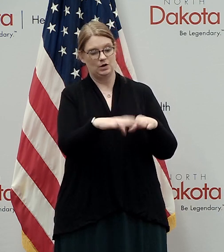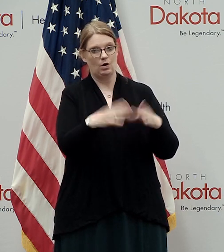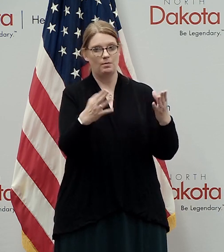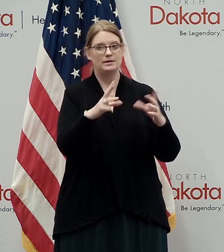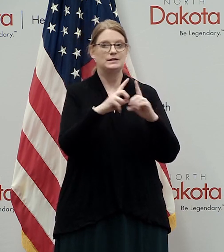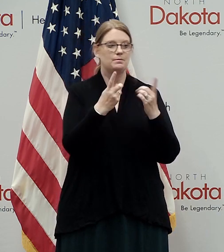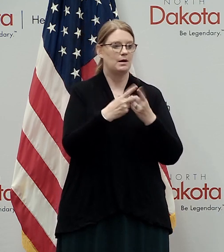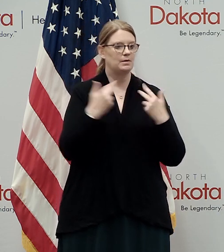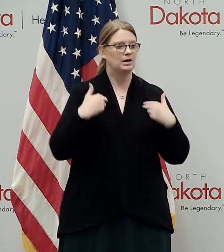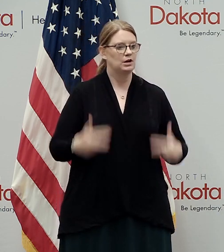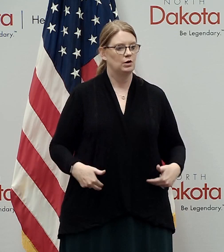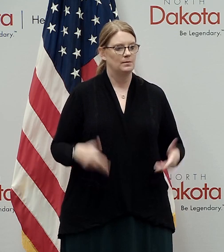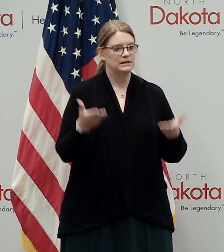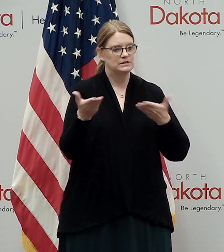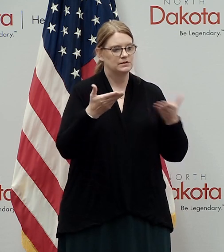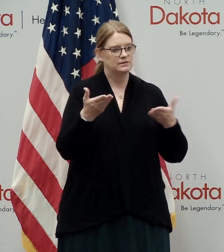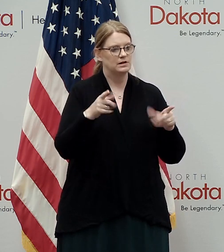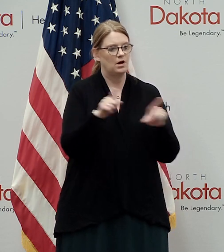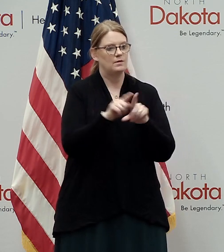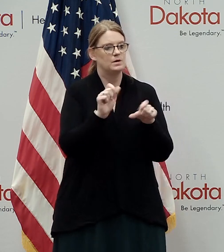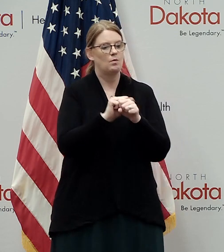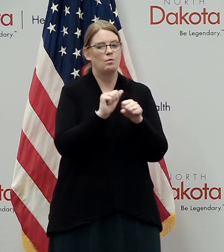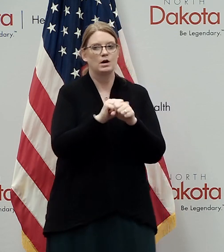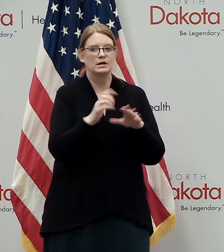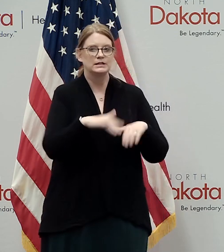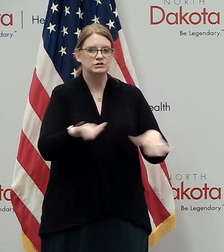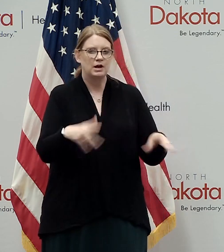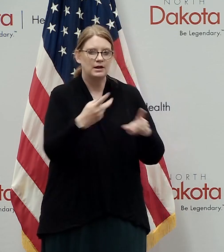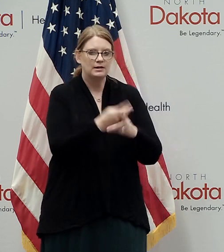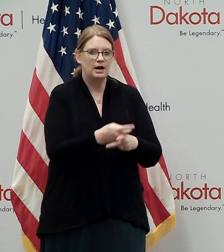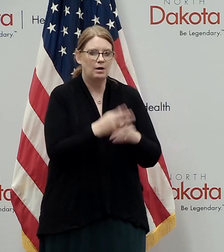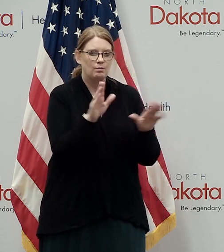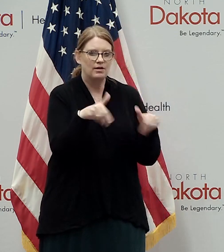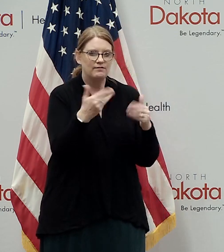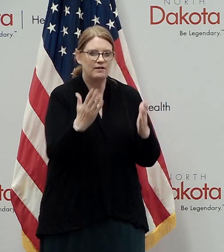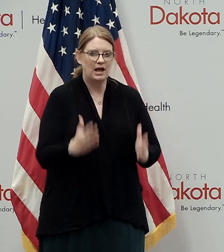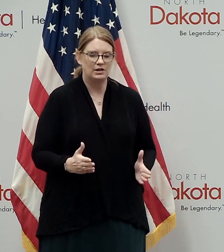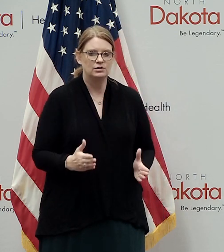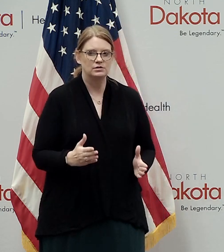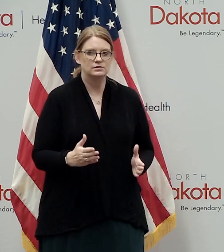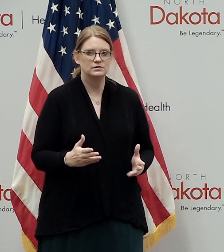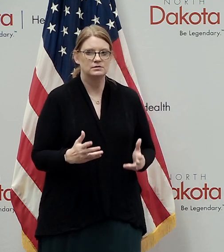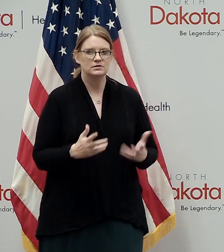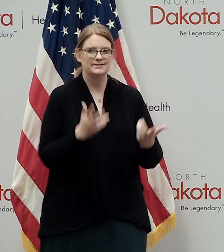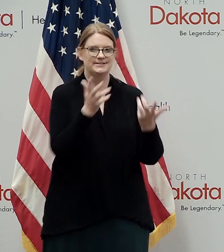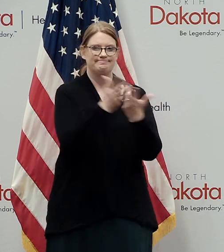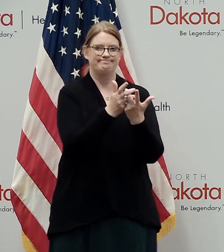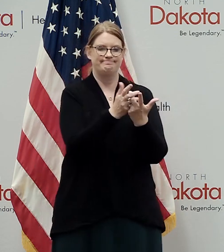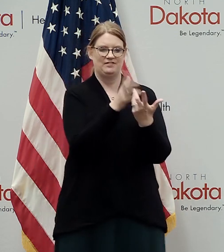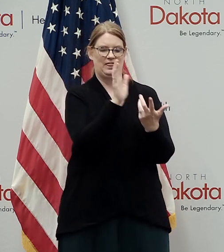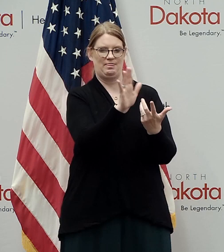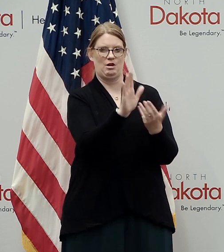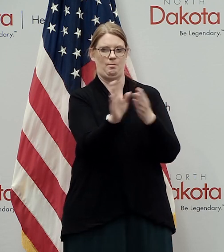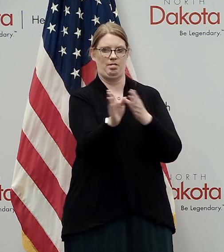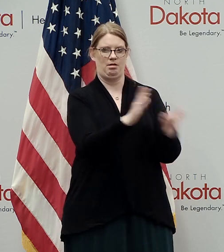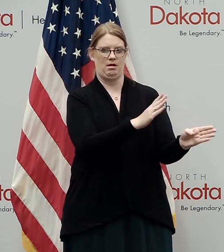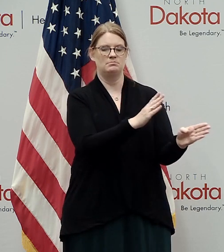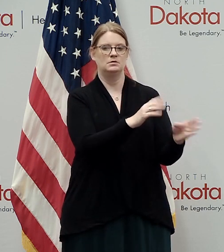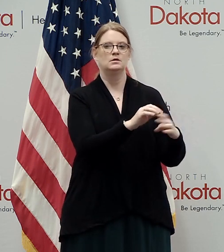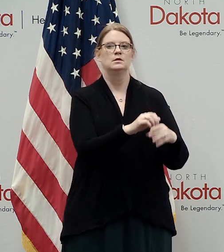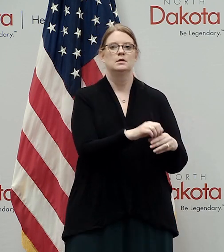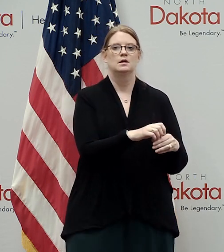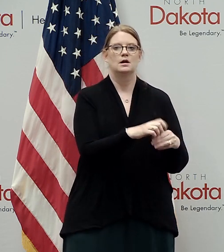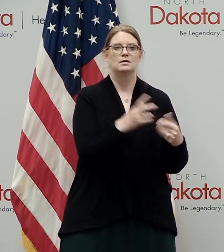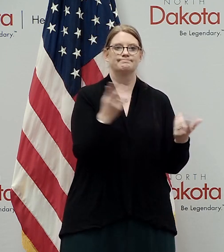Human Services is also going to be working with childcare providers in those school districts to best align with each school district plan,